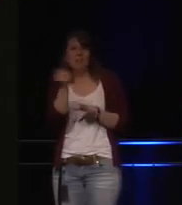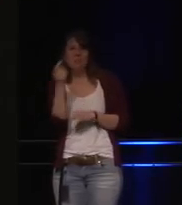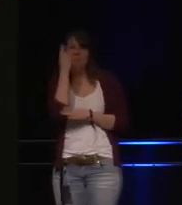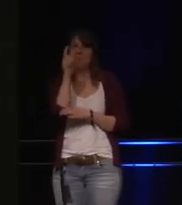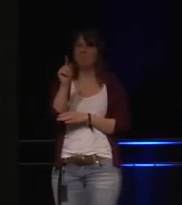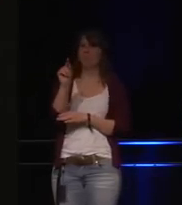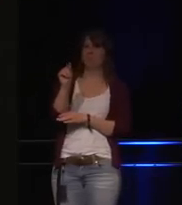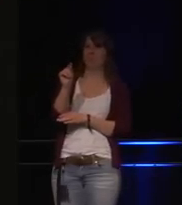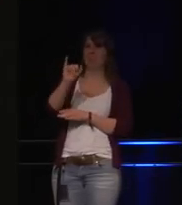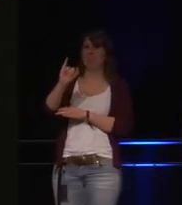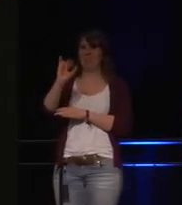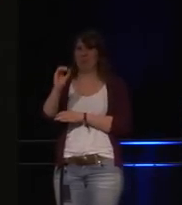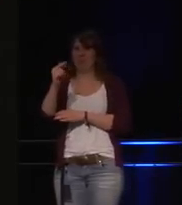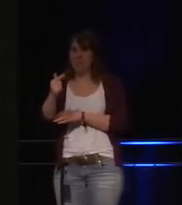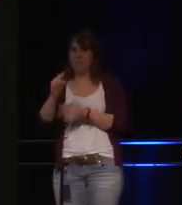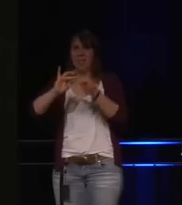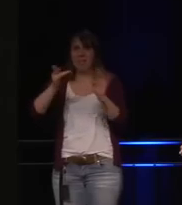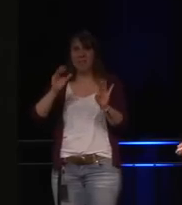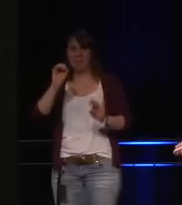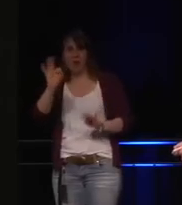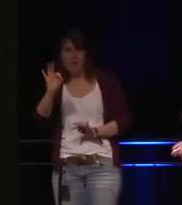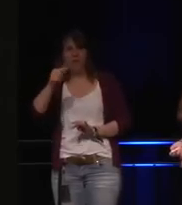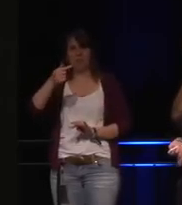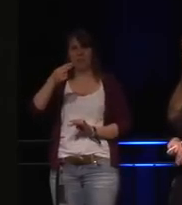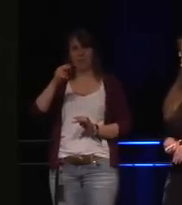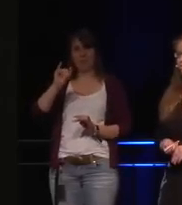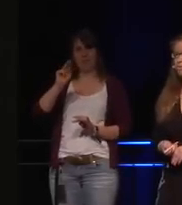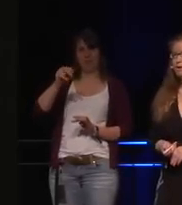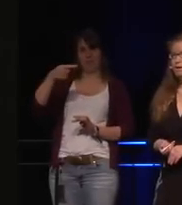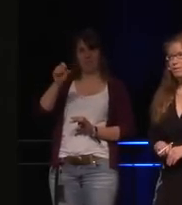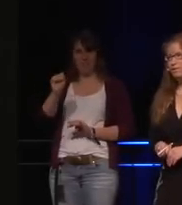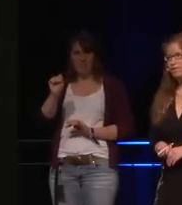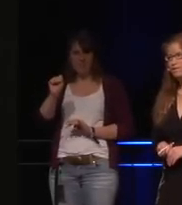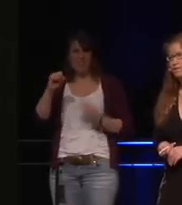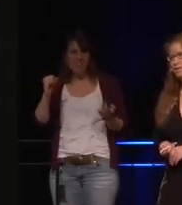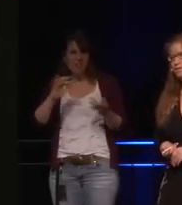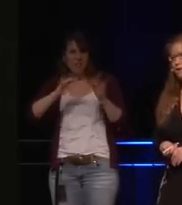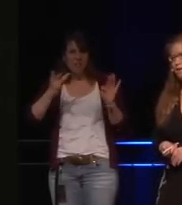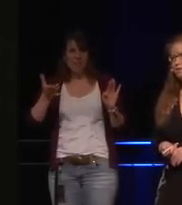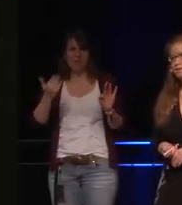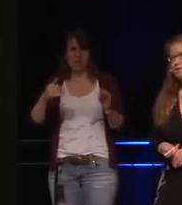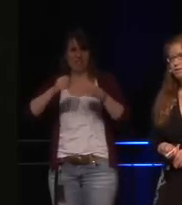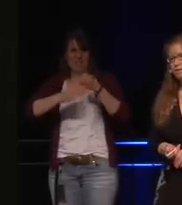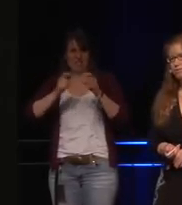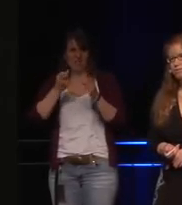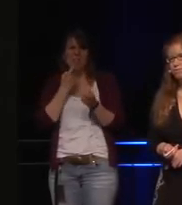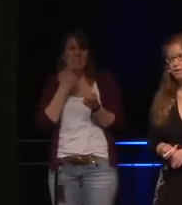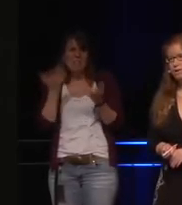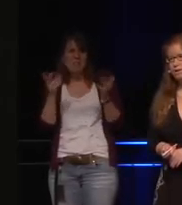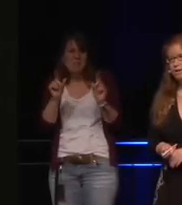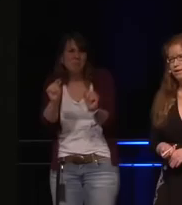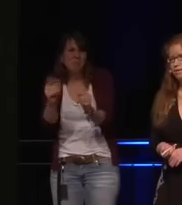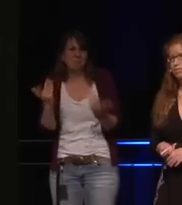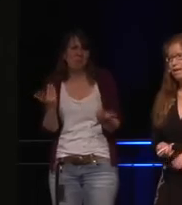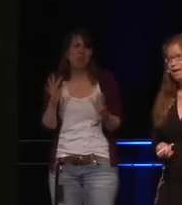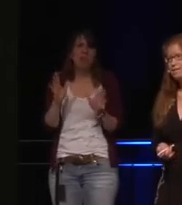Maybe some of you also expect that I'm only talking about a smart home. Because IoT is often